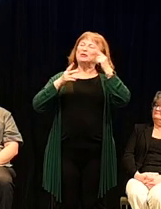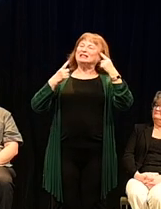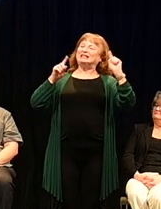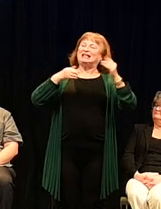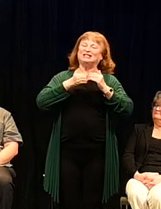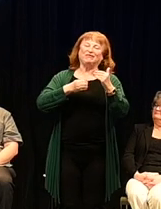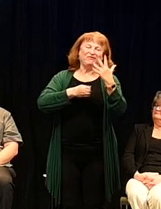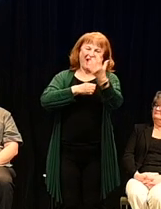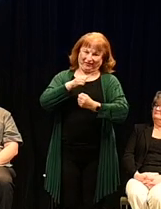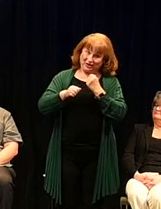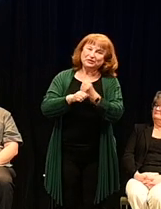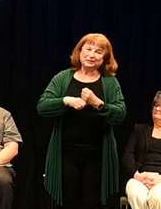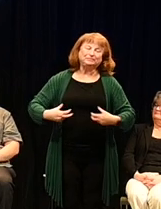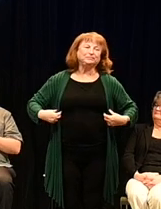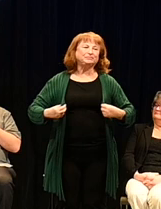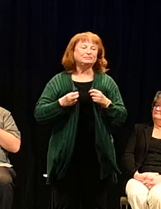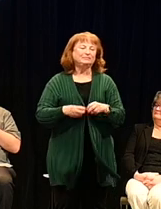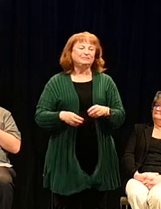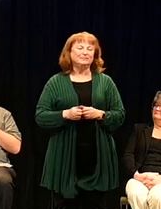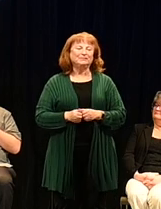over the next 5 years.